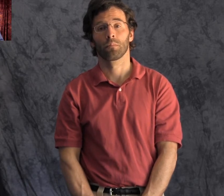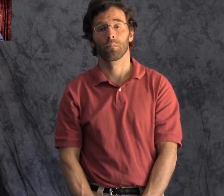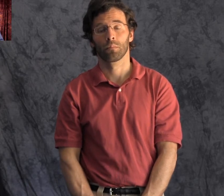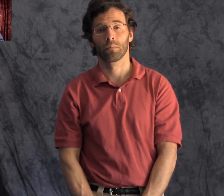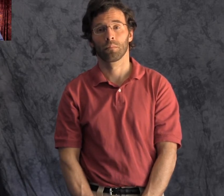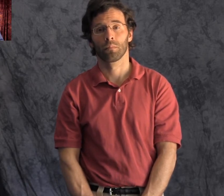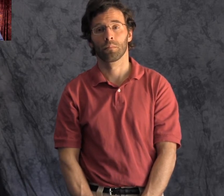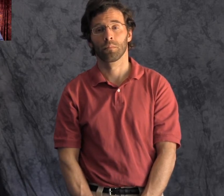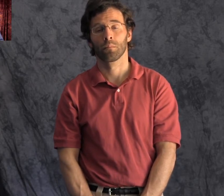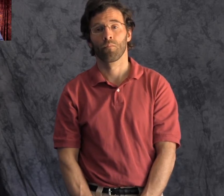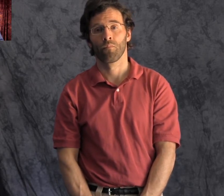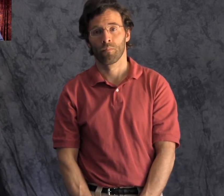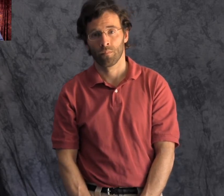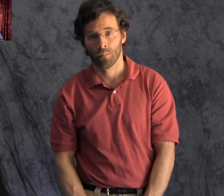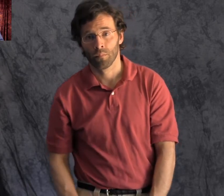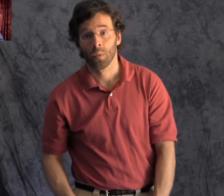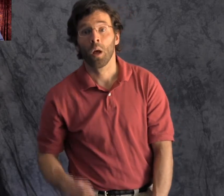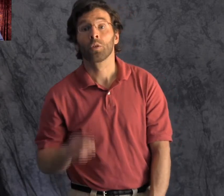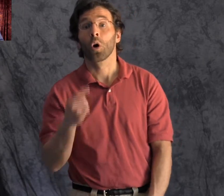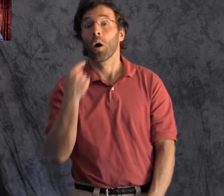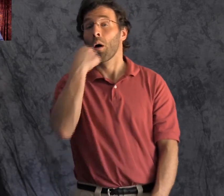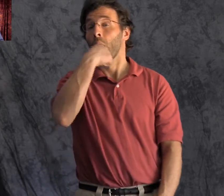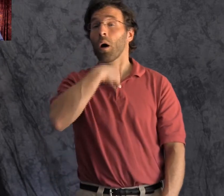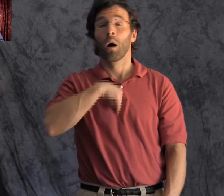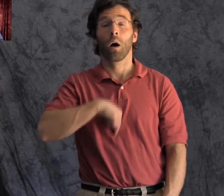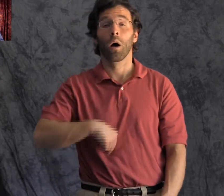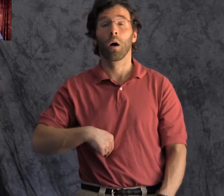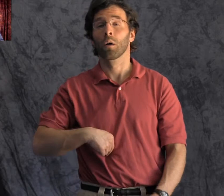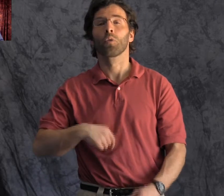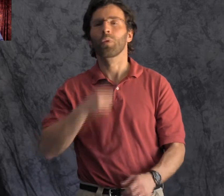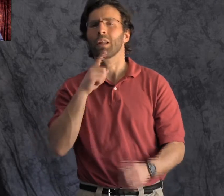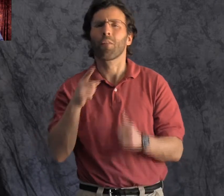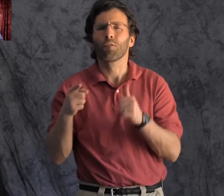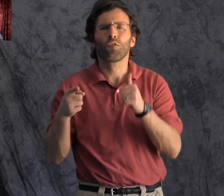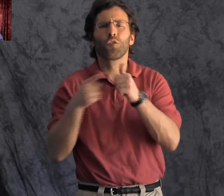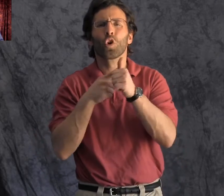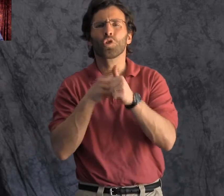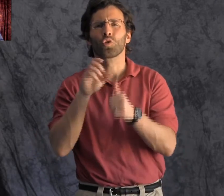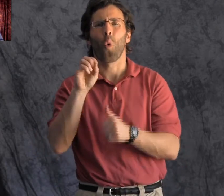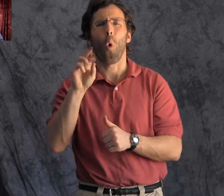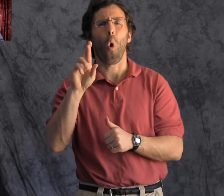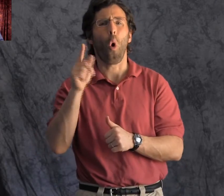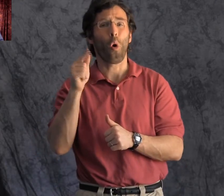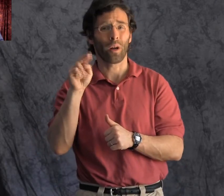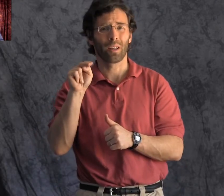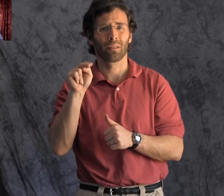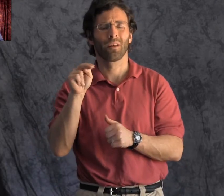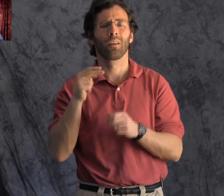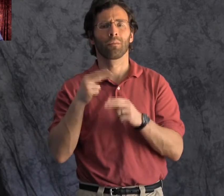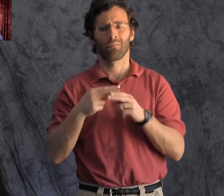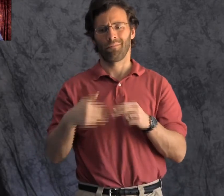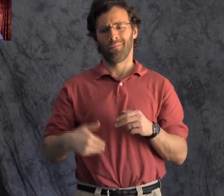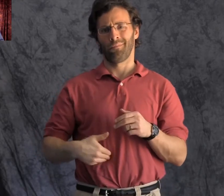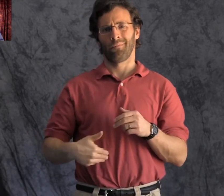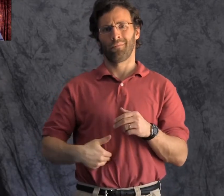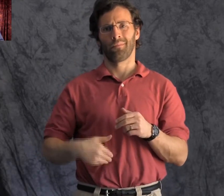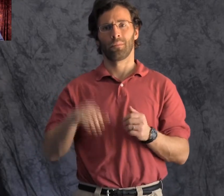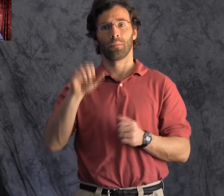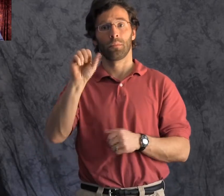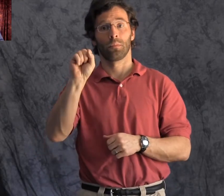juice. Gastric juice is a fairly nasty cocktail of chemicals that's designed primarily to break down proteins. Foods that are